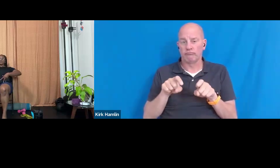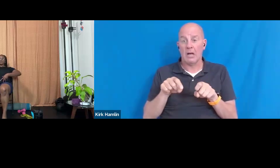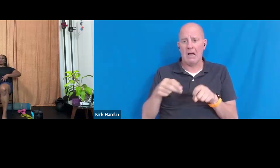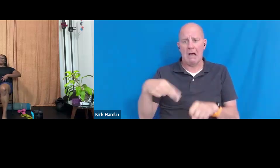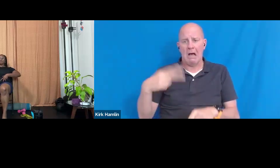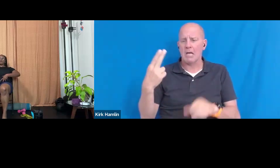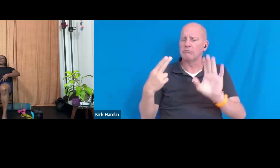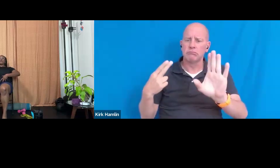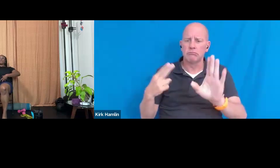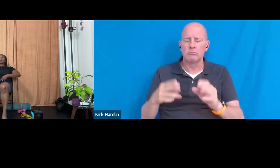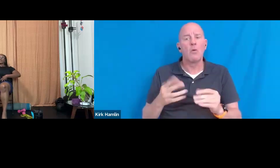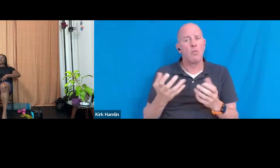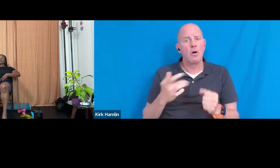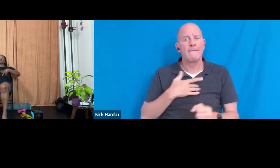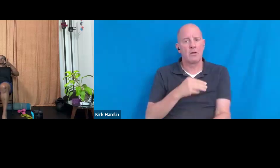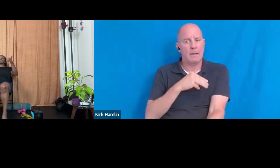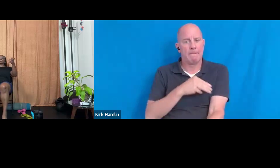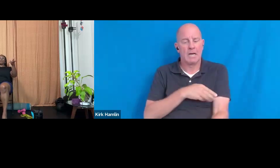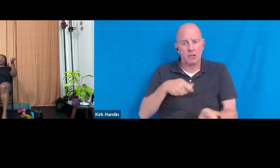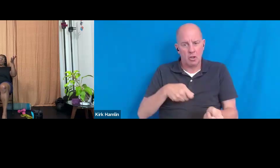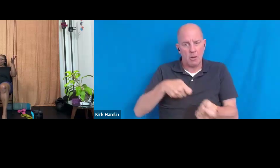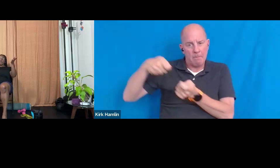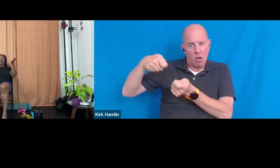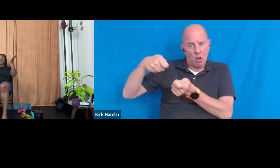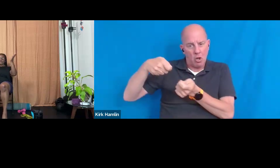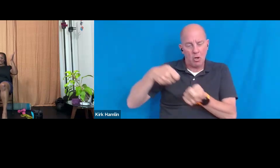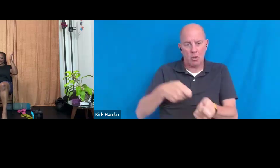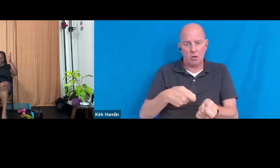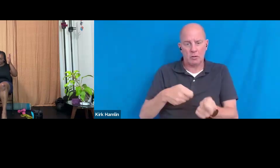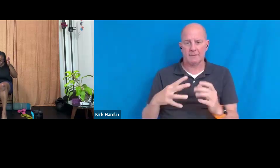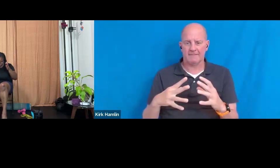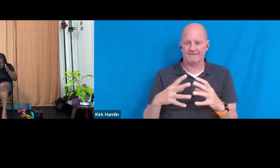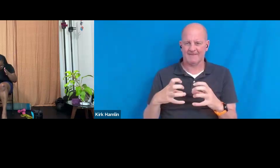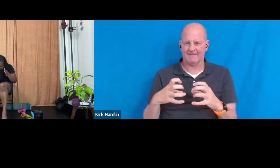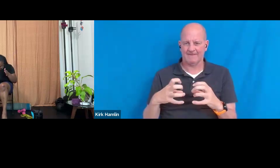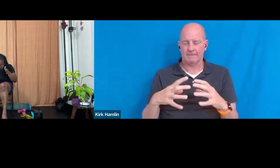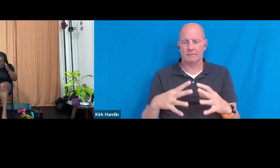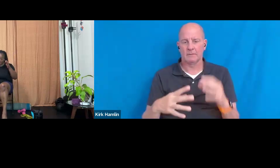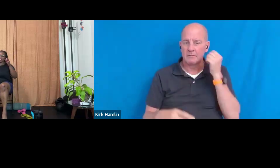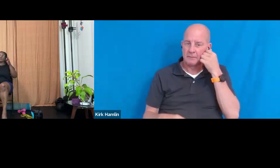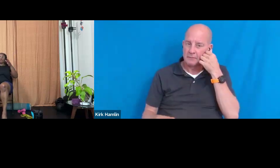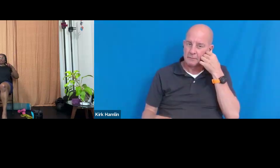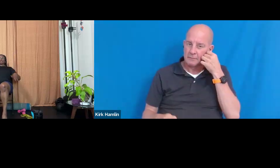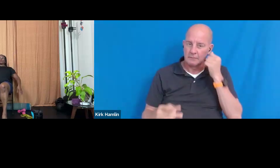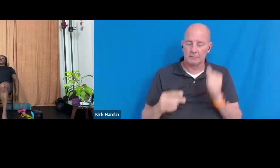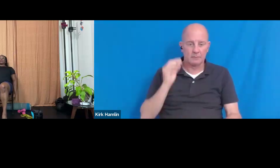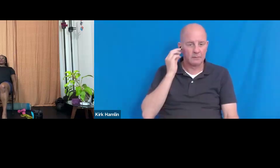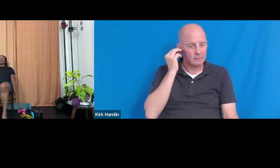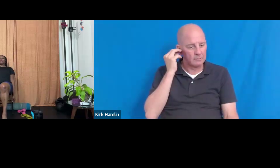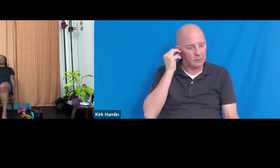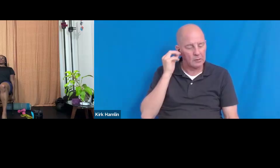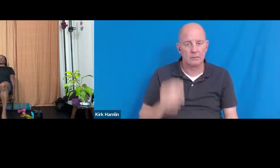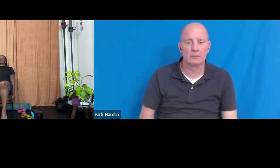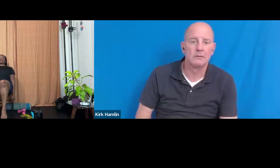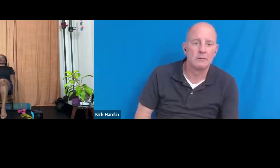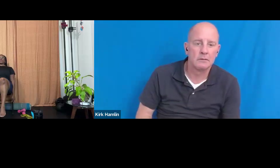as long as those muscles are pulling and compressing, and you get the idea that you're trying to fold yourself like a